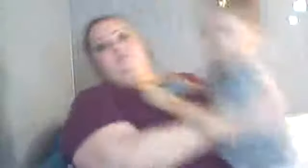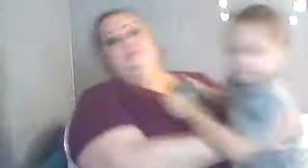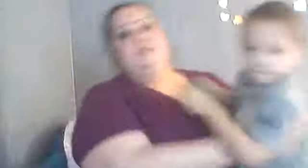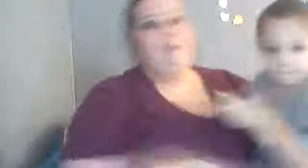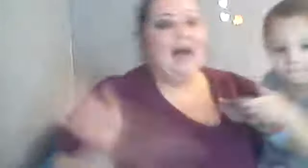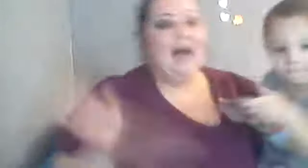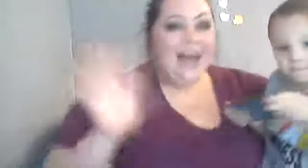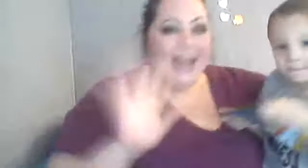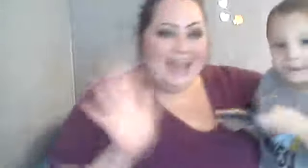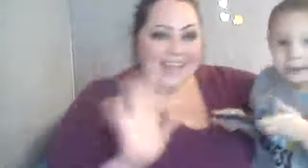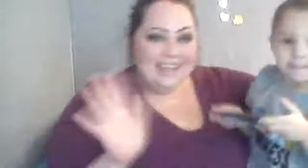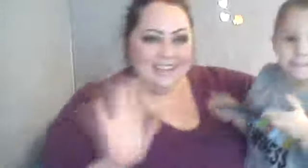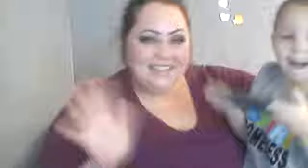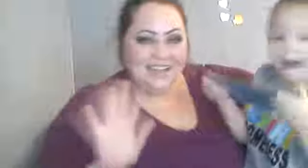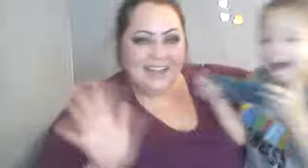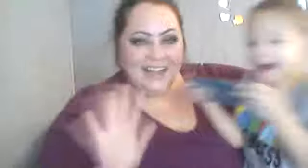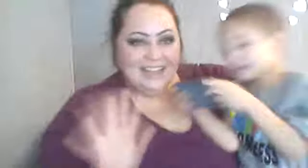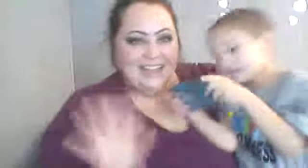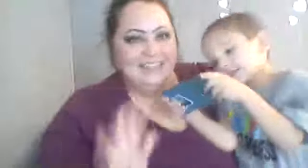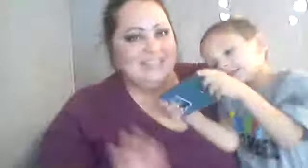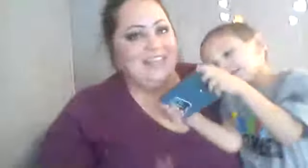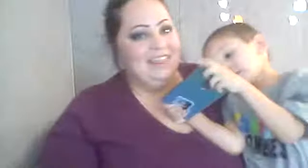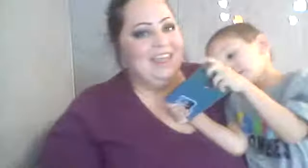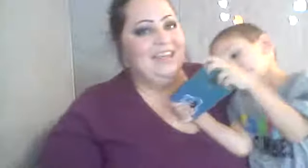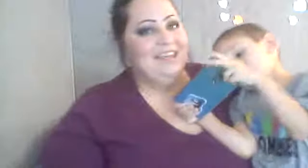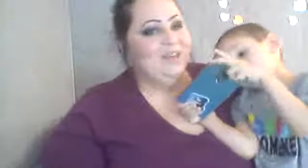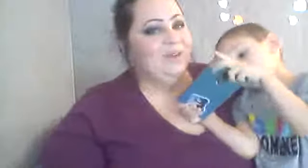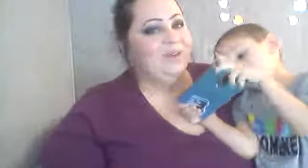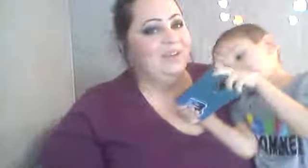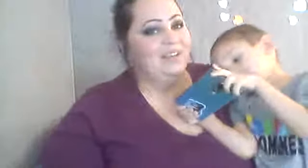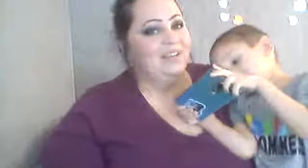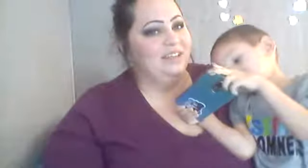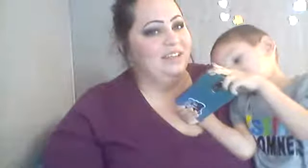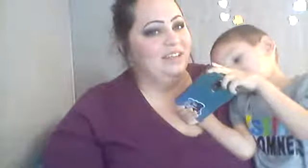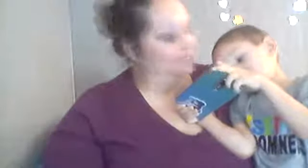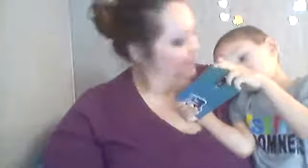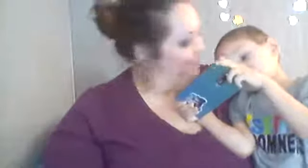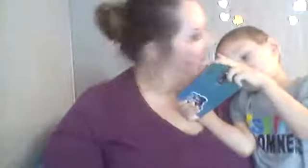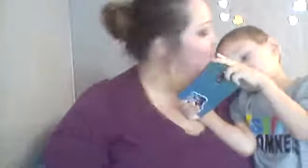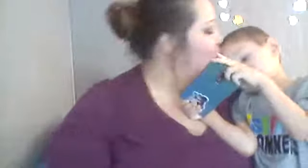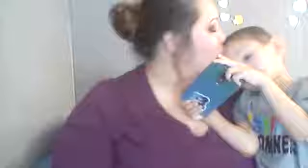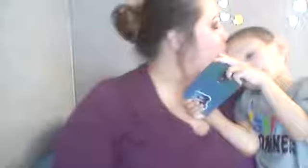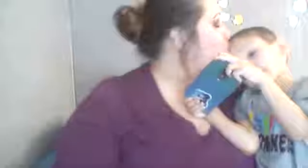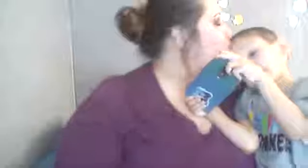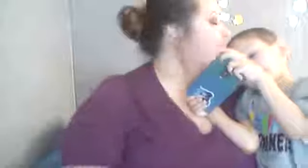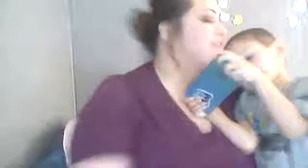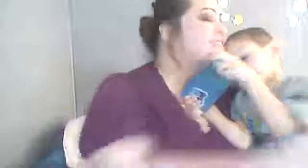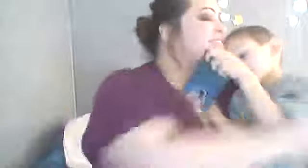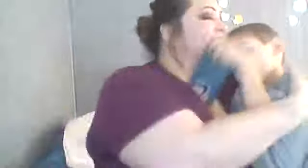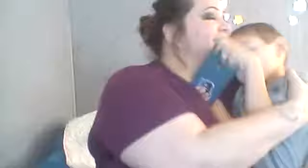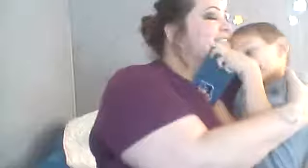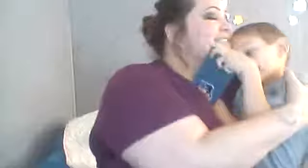Say bye-bye. Bye. Say thank you. Thank you. Good